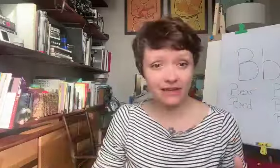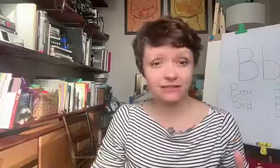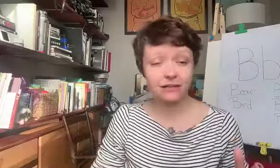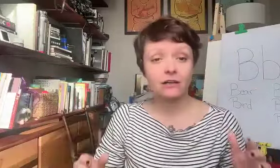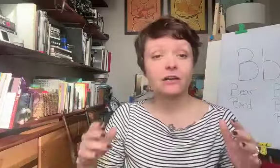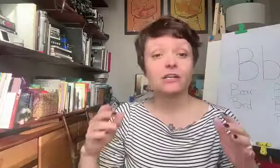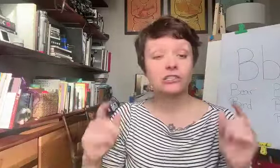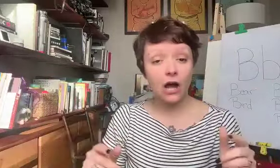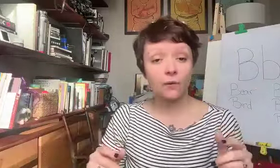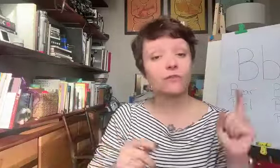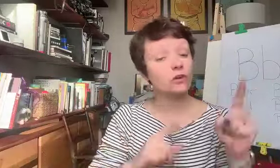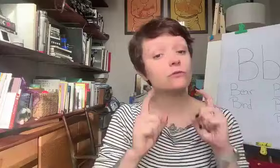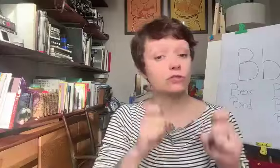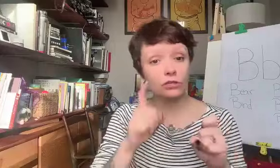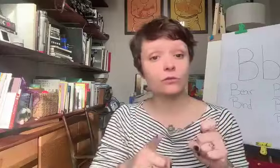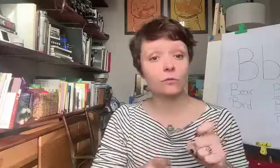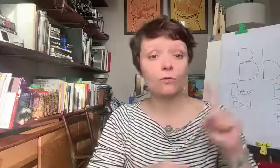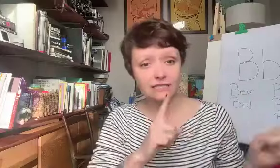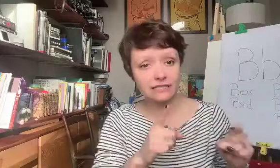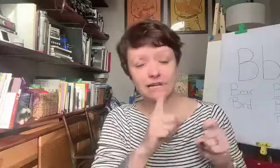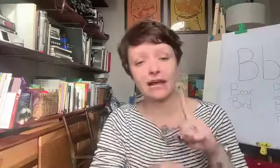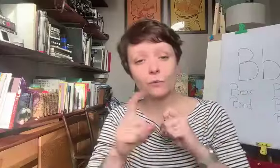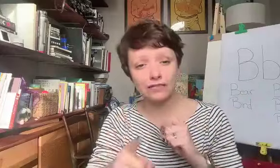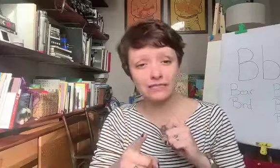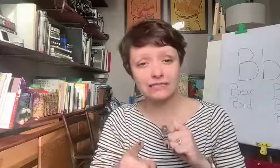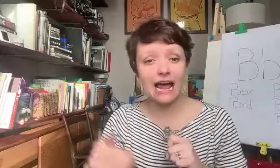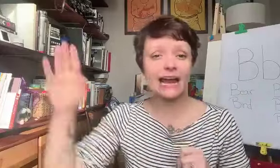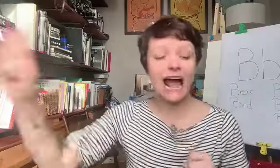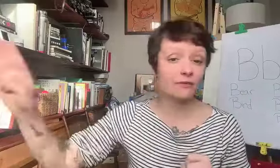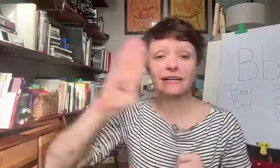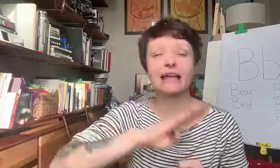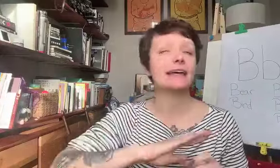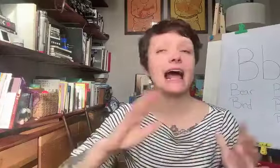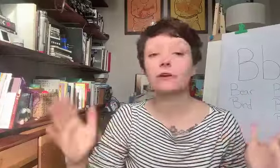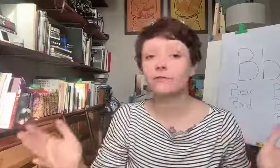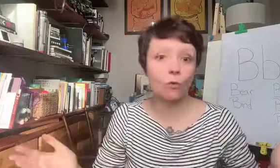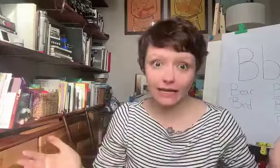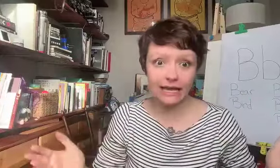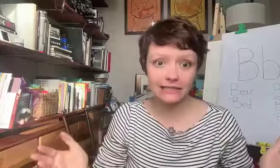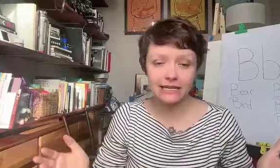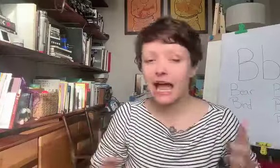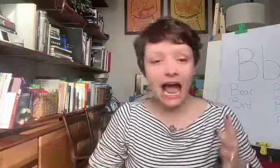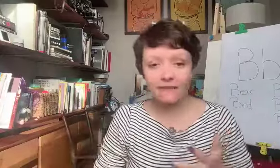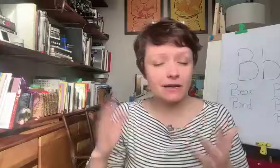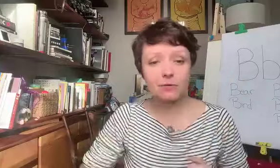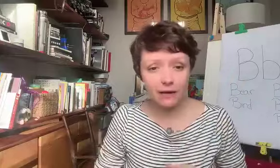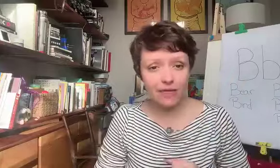fast. So if you do, what's the sign? What's the sign? Everybody, and then every four kids, everybody put up that